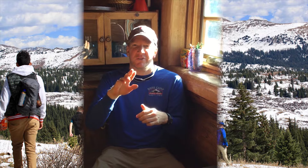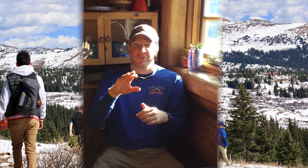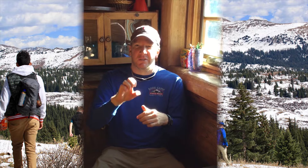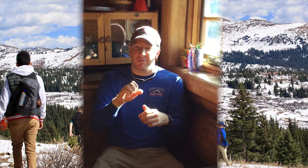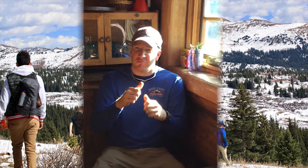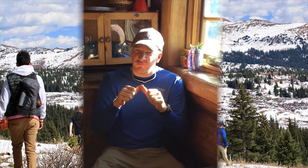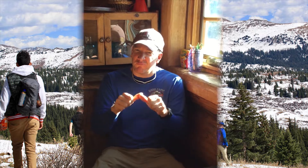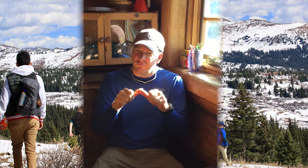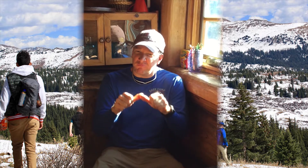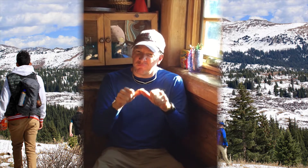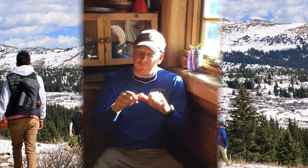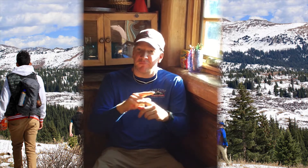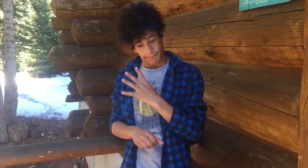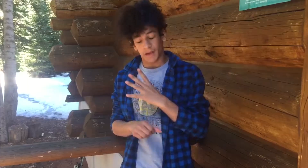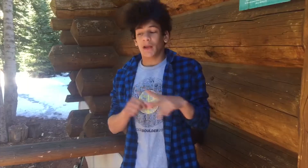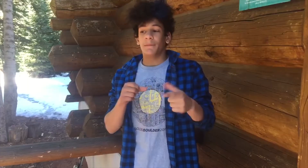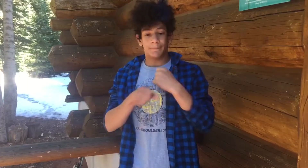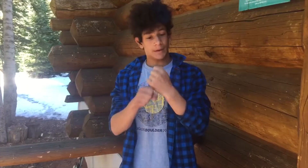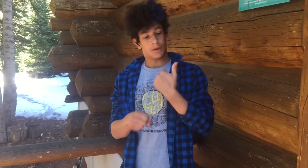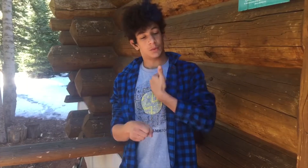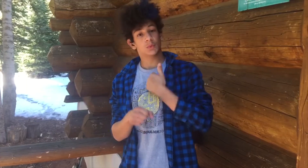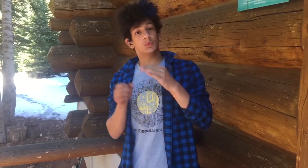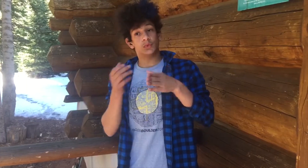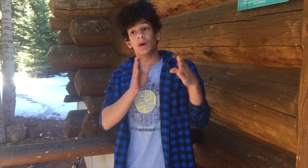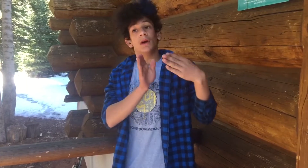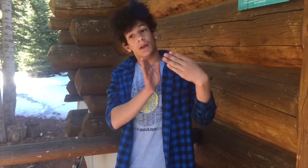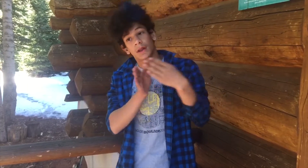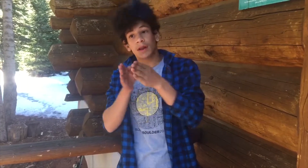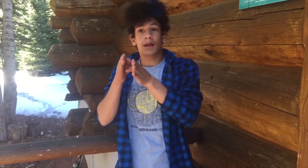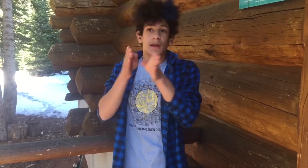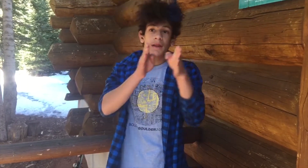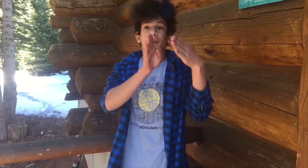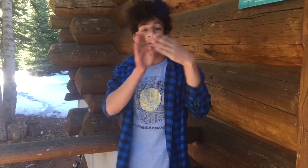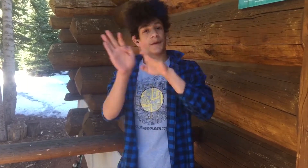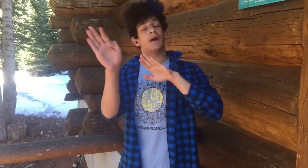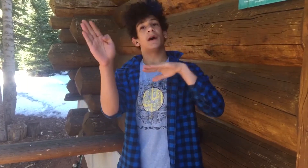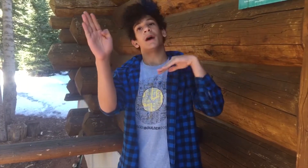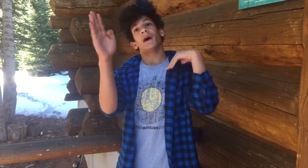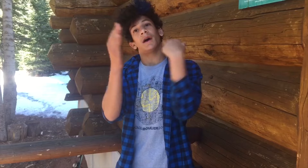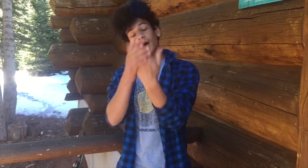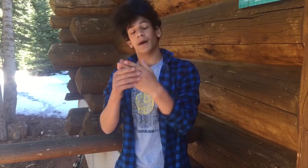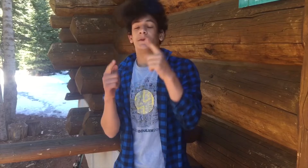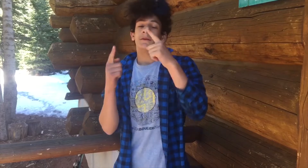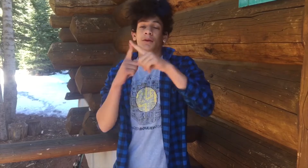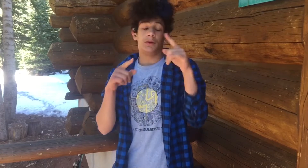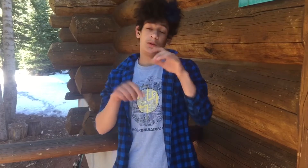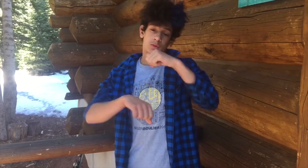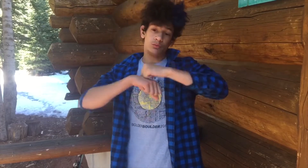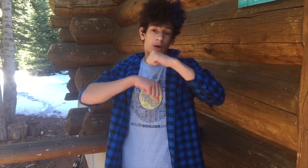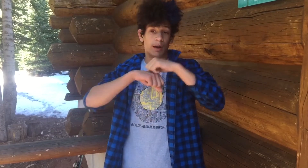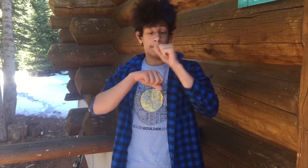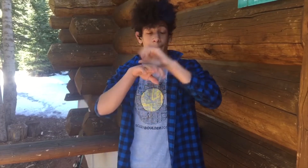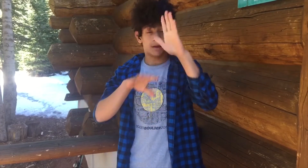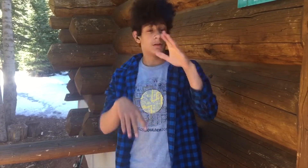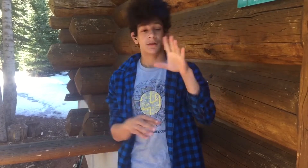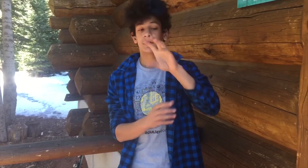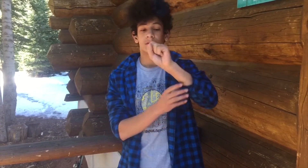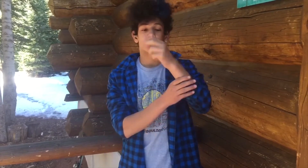persevered. So we made our own trail, made our own path up there, and finally we got to the top rock